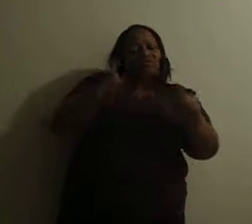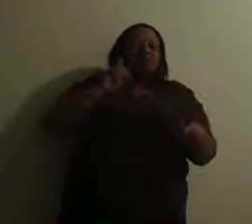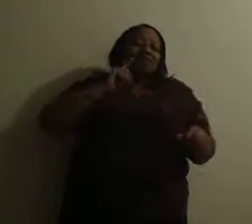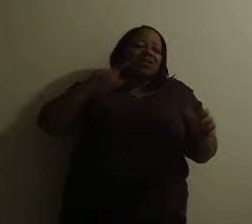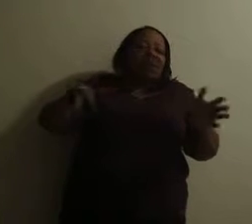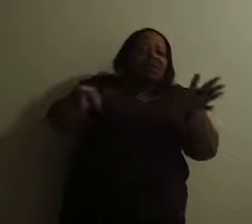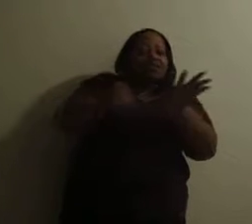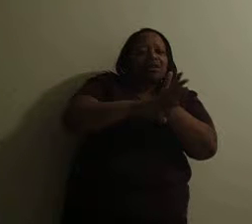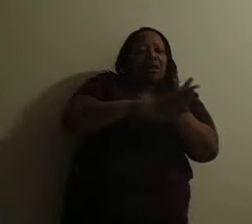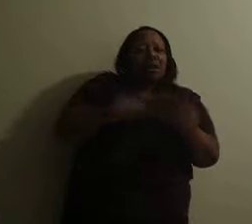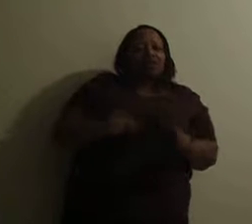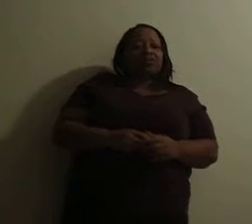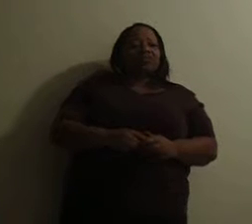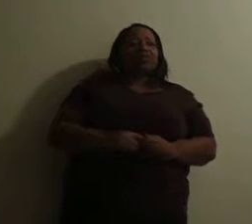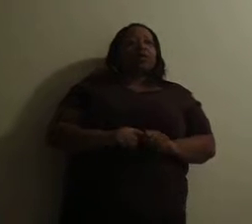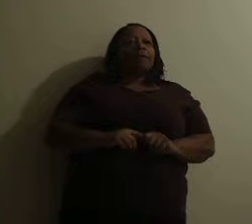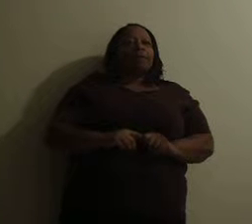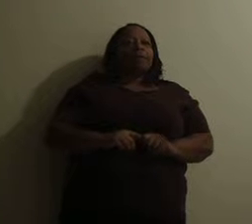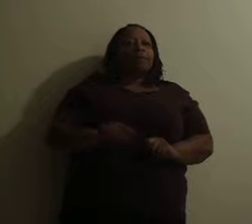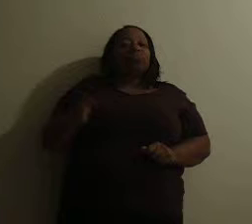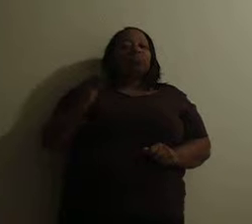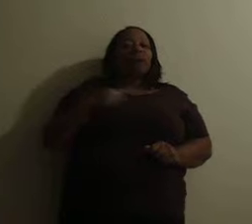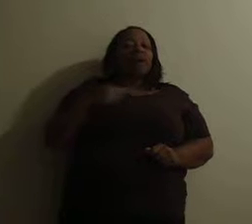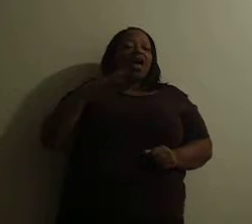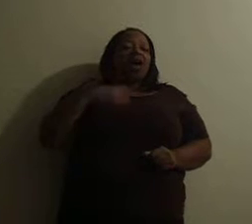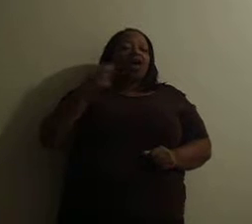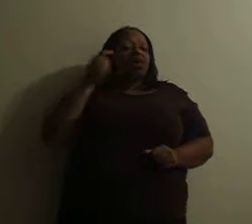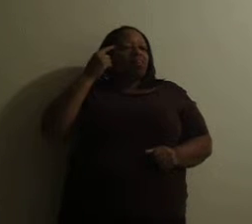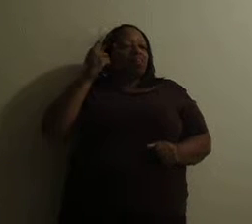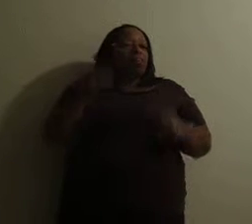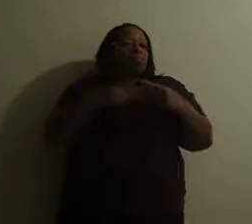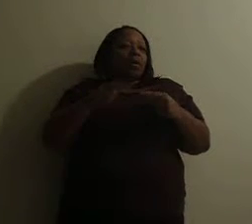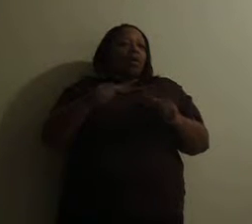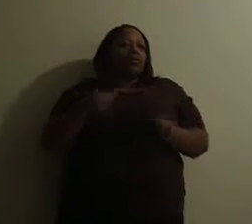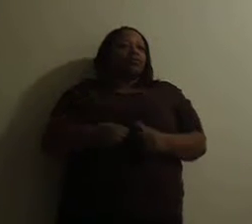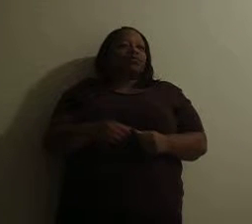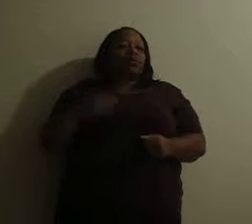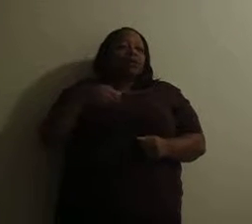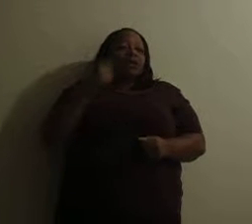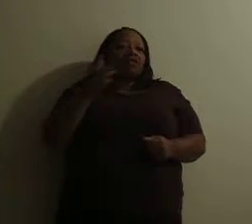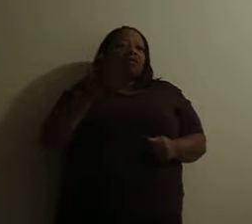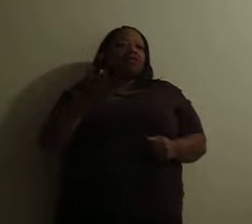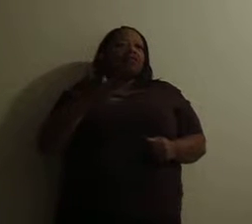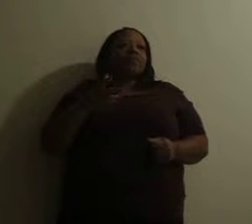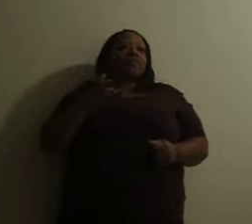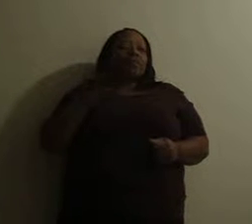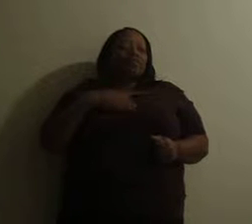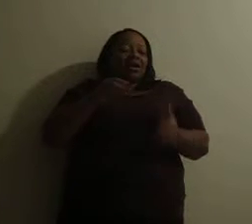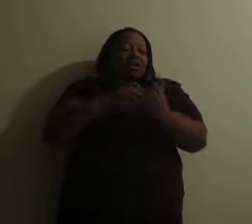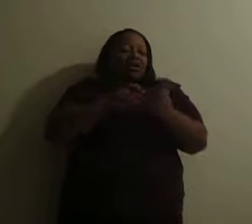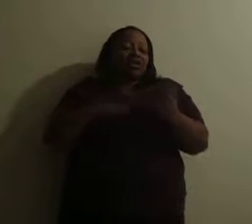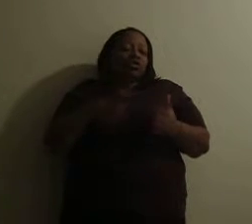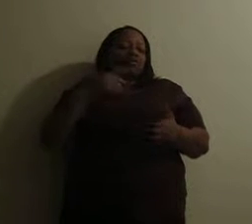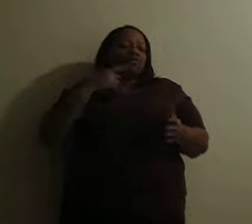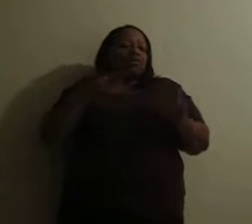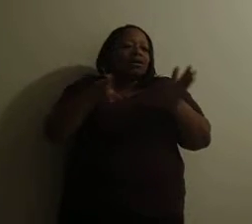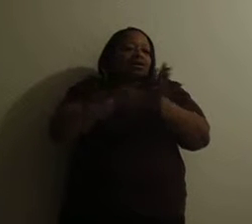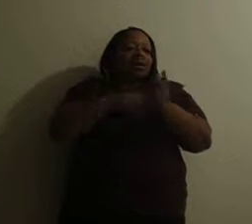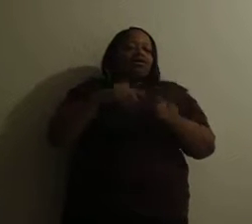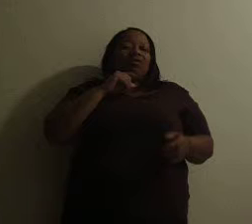theme. So I like to think about giving my students assignments that are related to a particular content area. And I'm